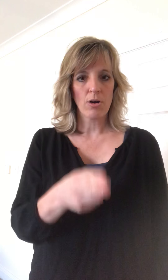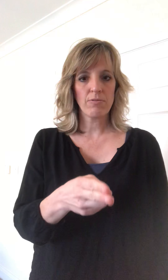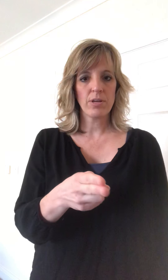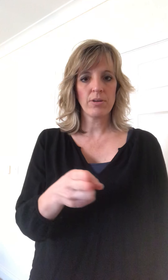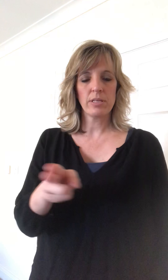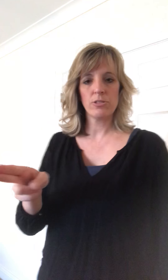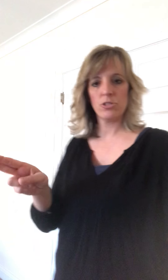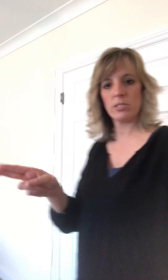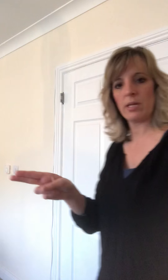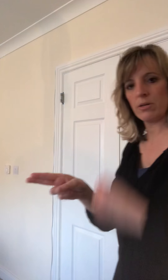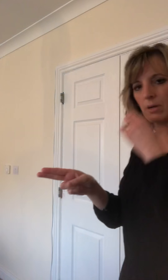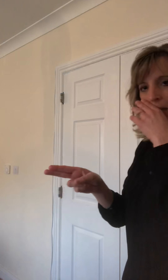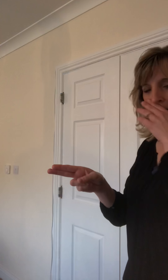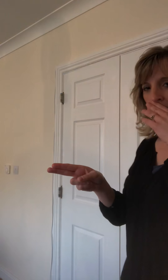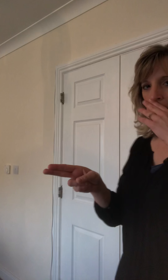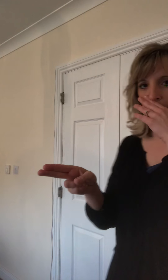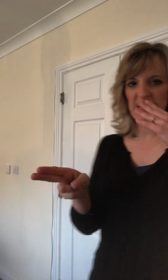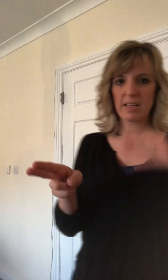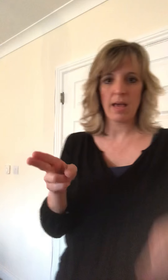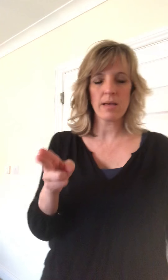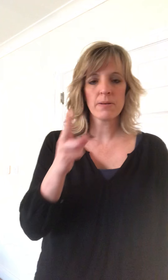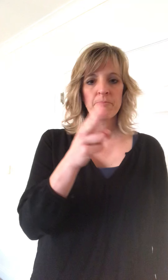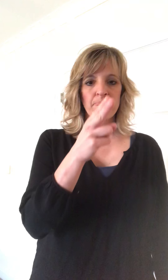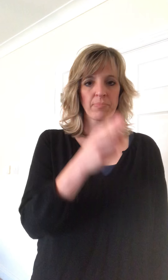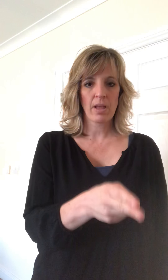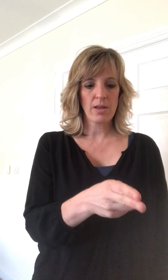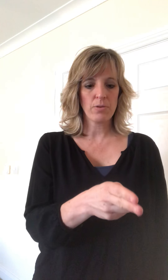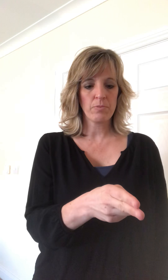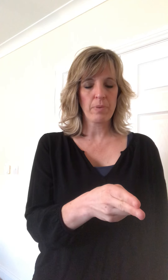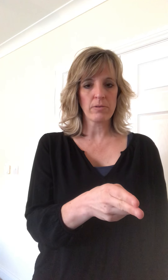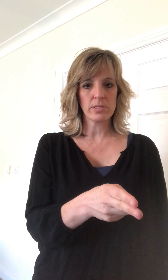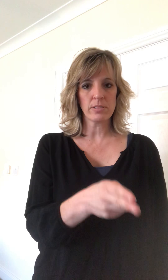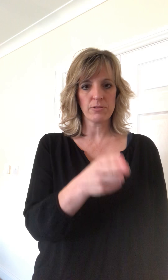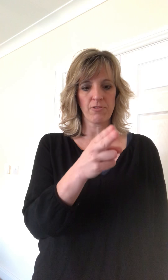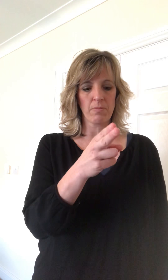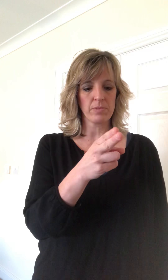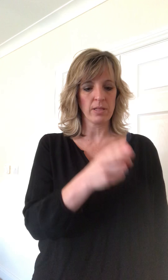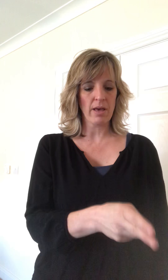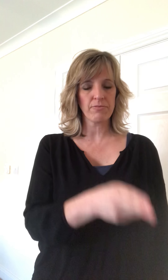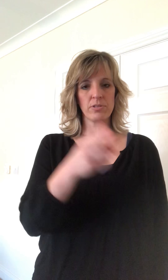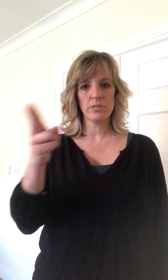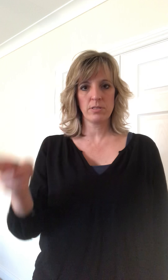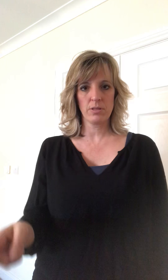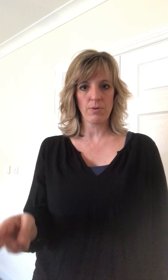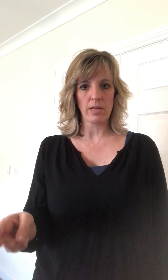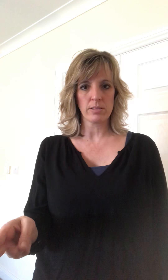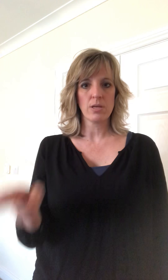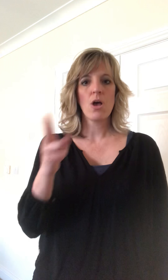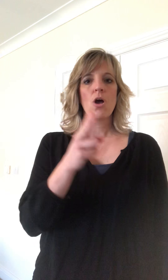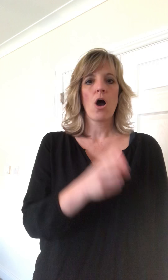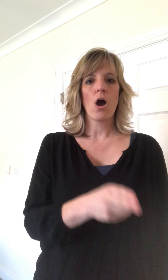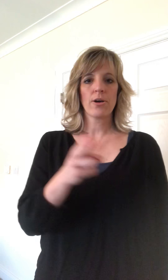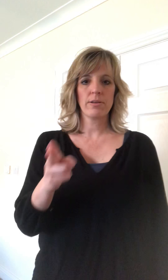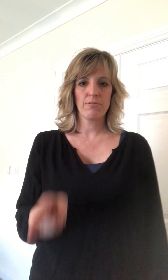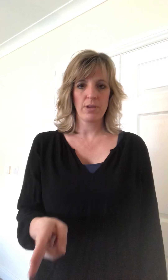of hearing is you just take your H, okay, and you bounce it from the left to the right. Hard of